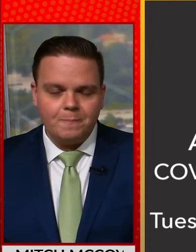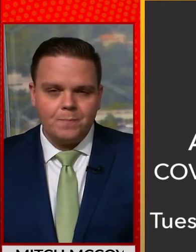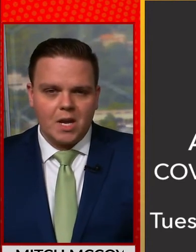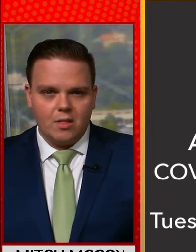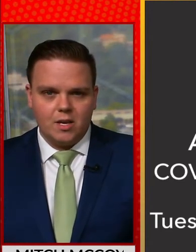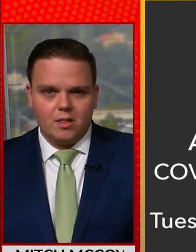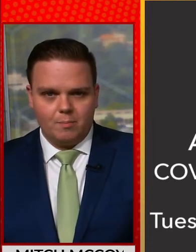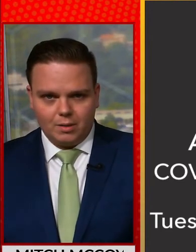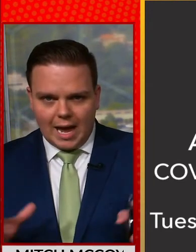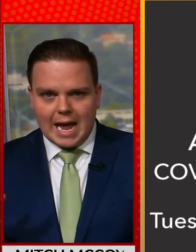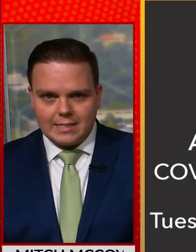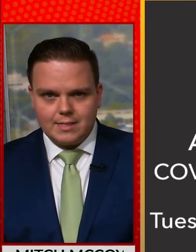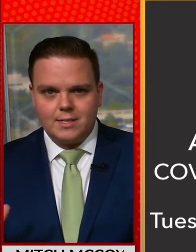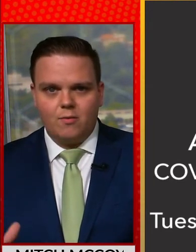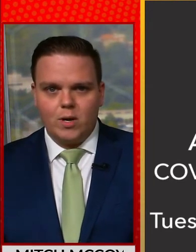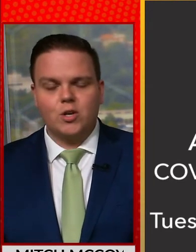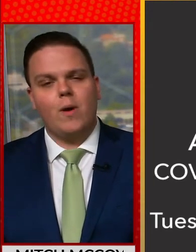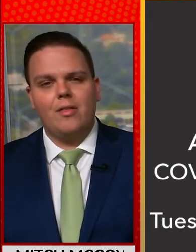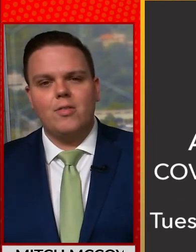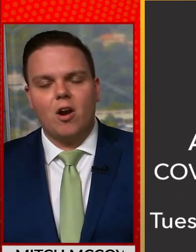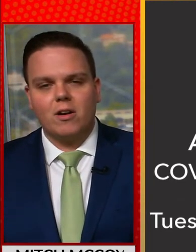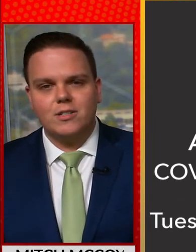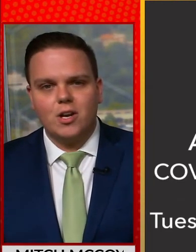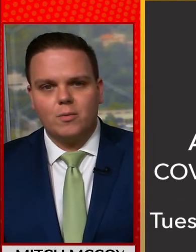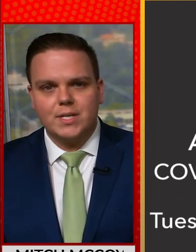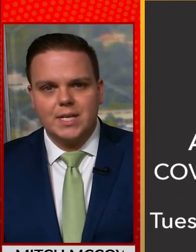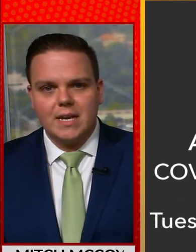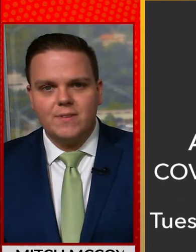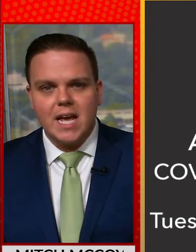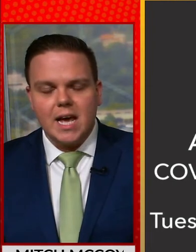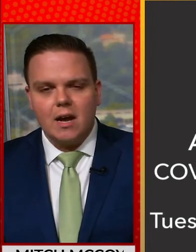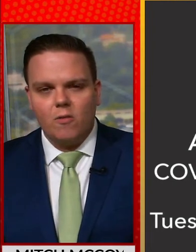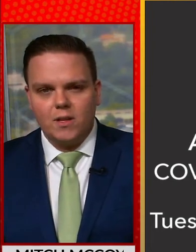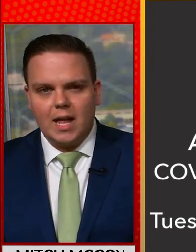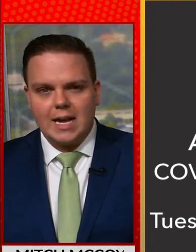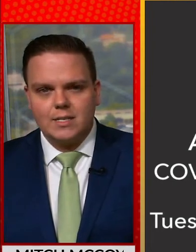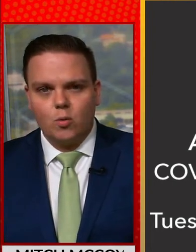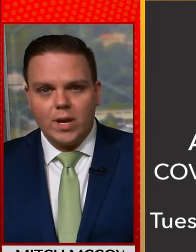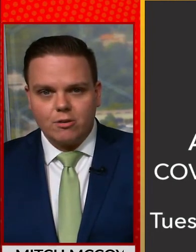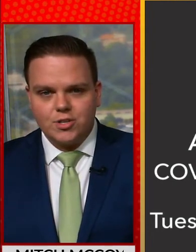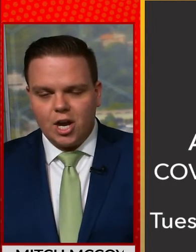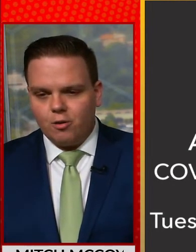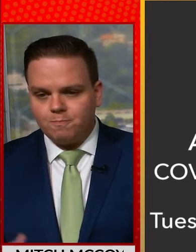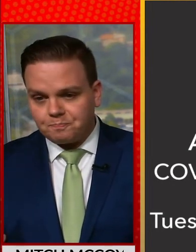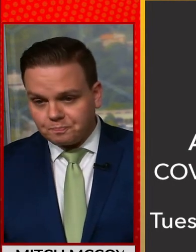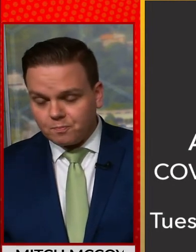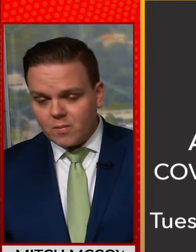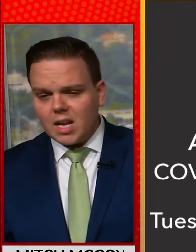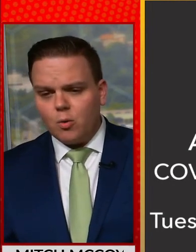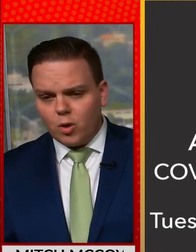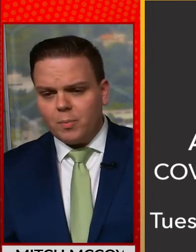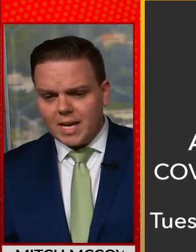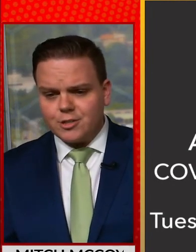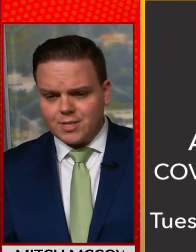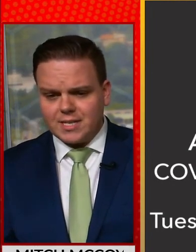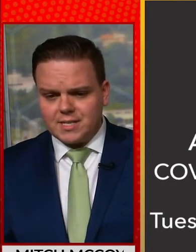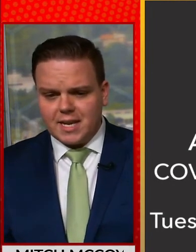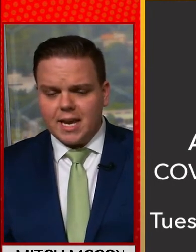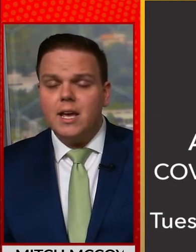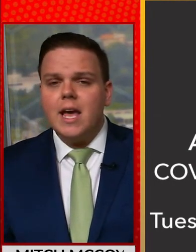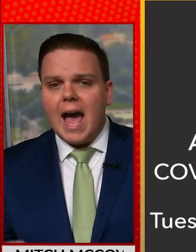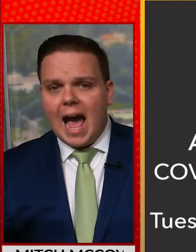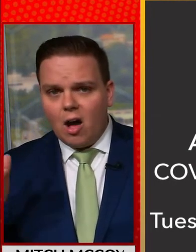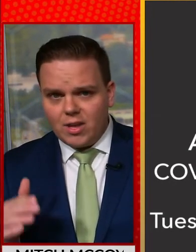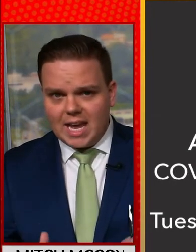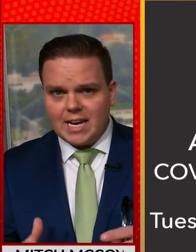to the blasts of winter weather that Arkansas received over the last week or so. It will be interesting to